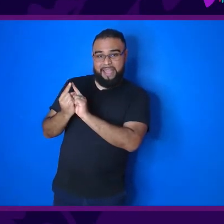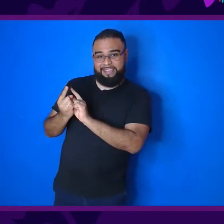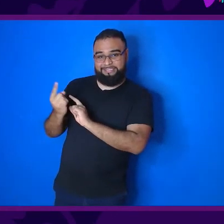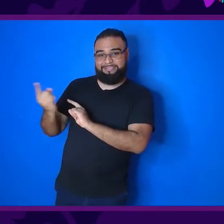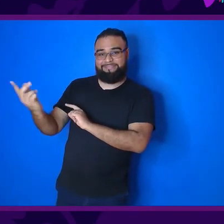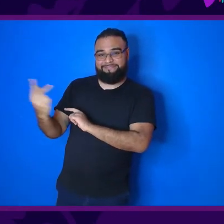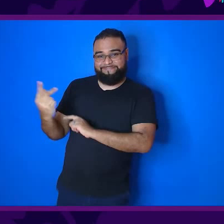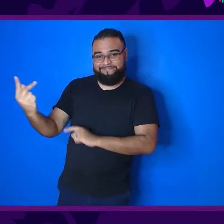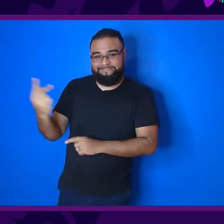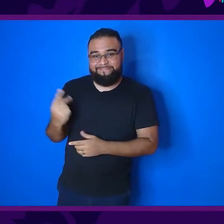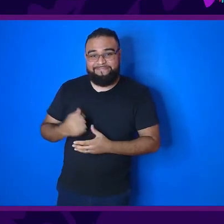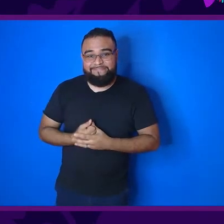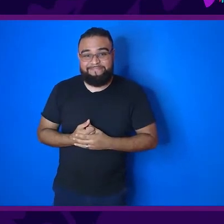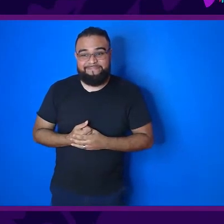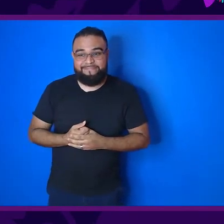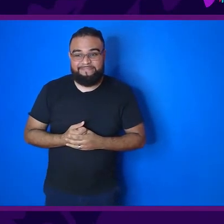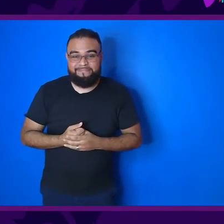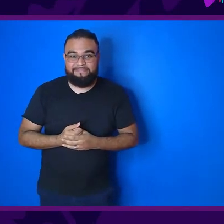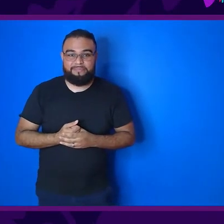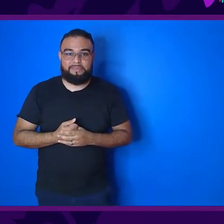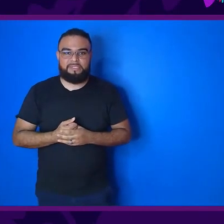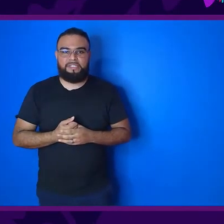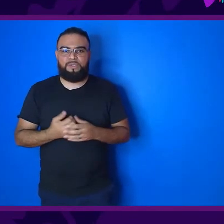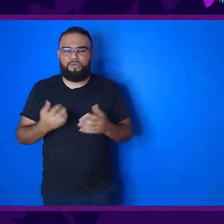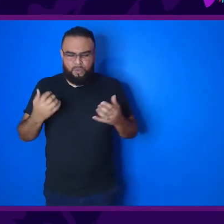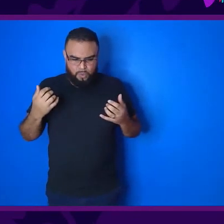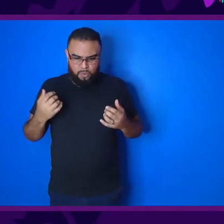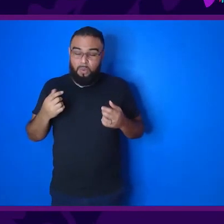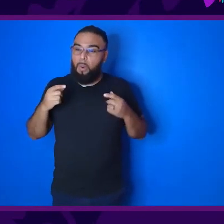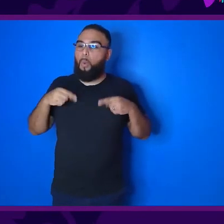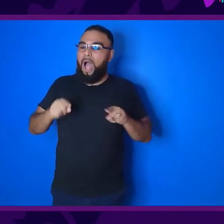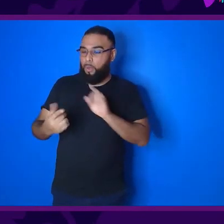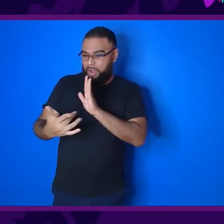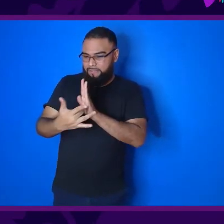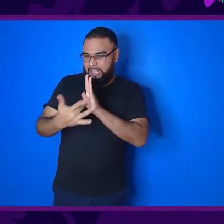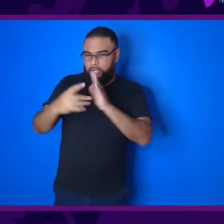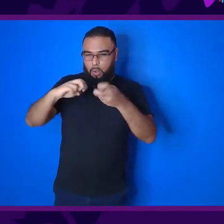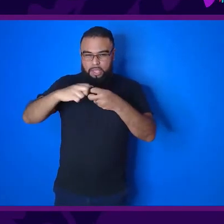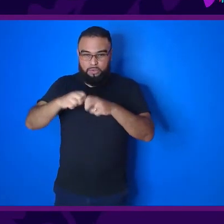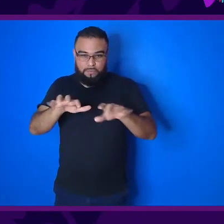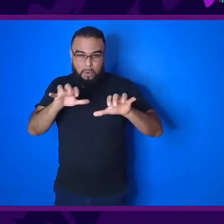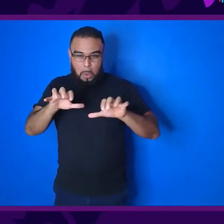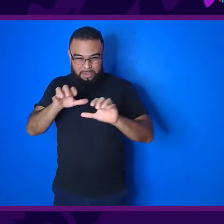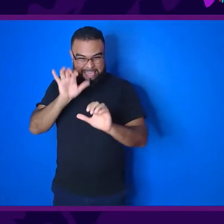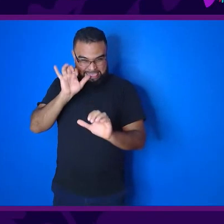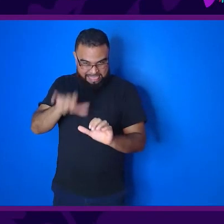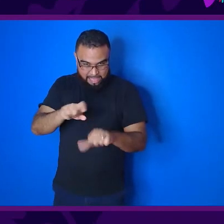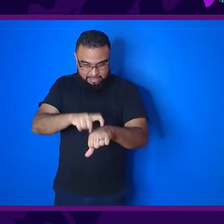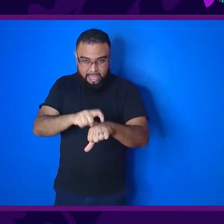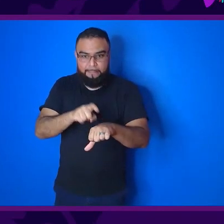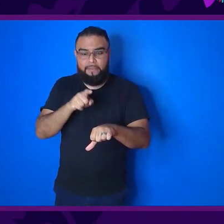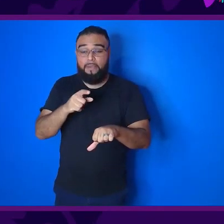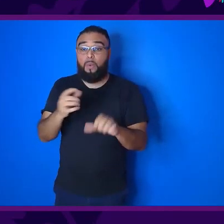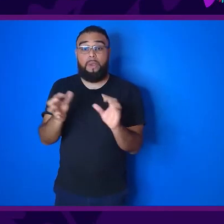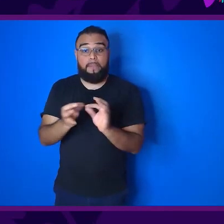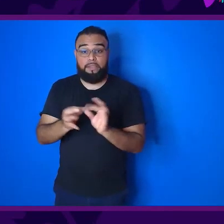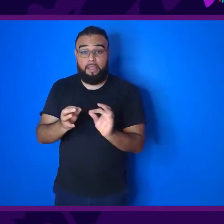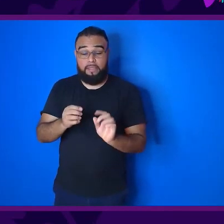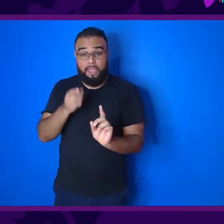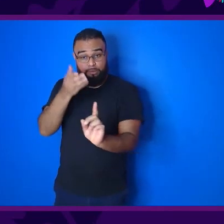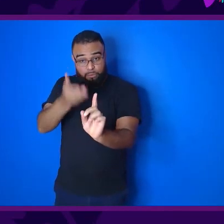When we were having technical issues, we were talking about how you were one of the earlier supporters of the Dolores Huerta